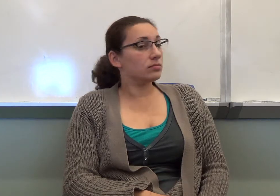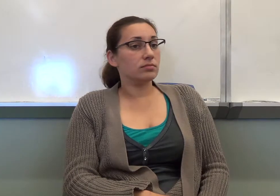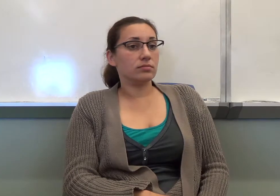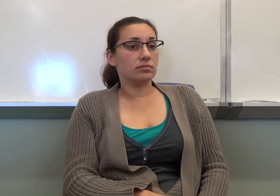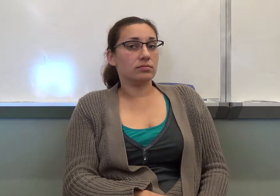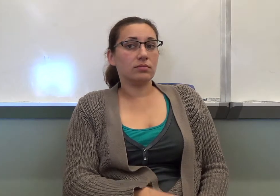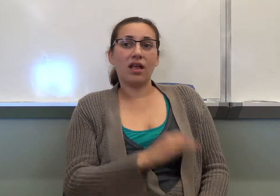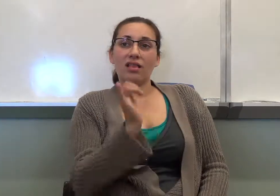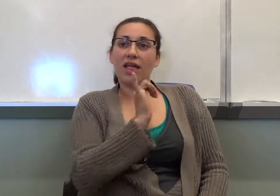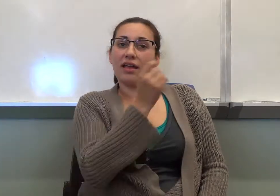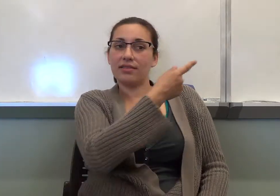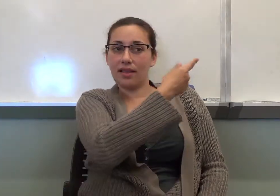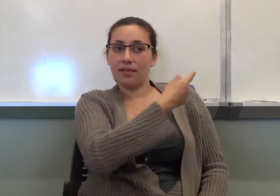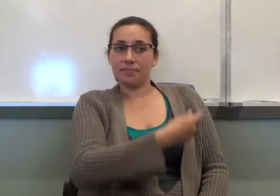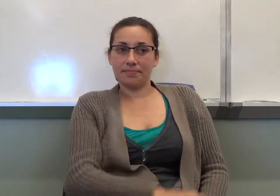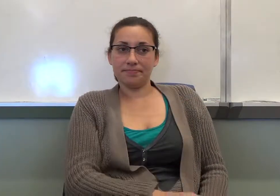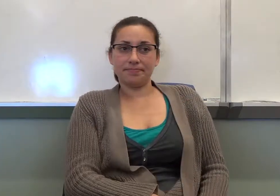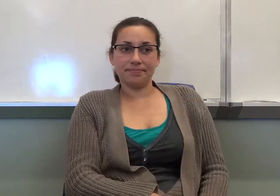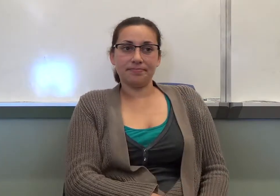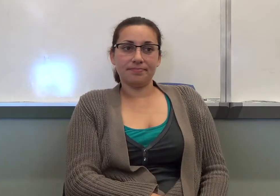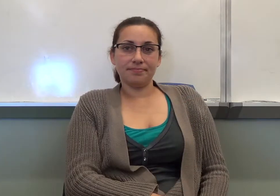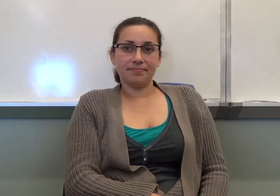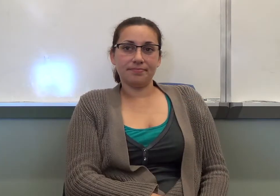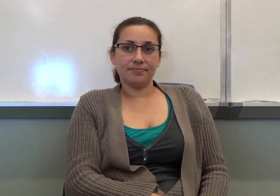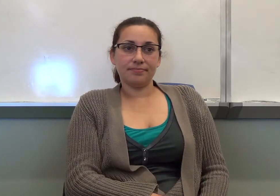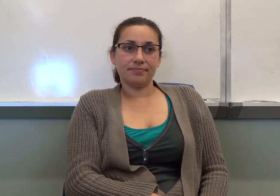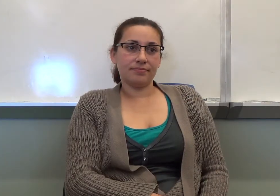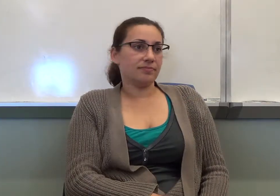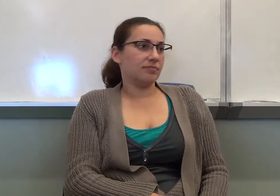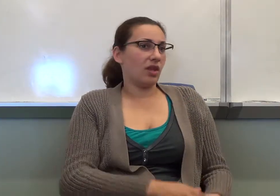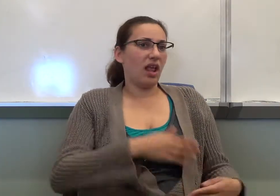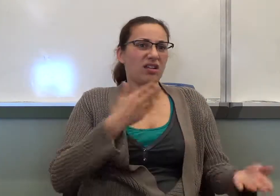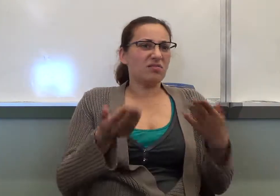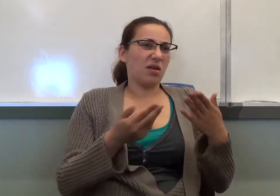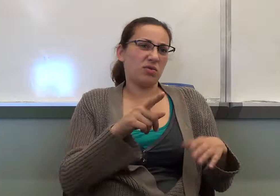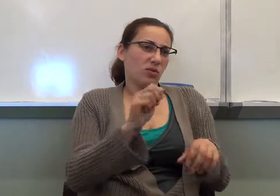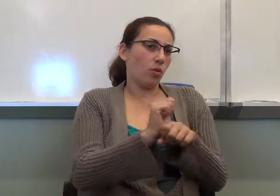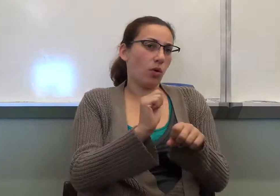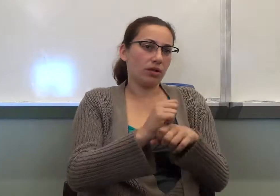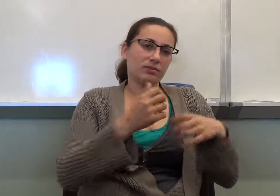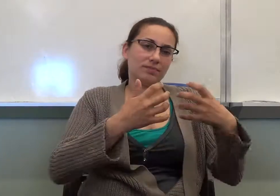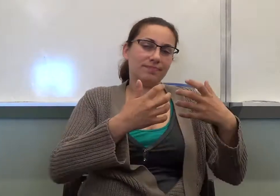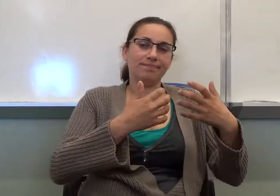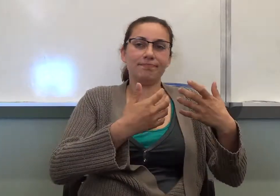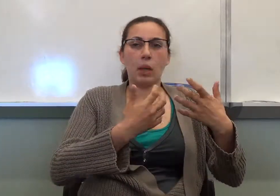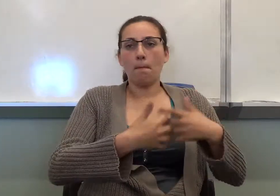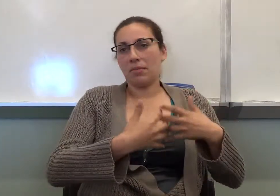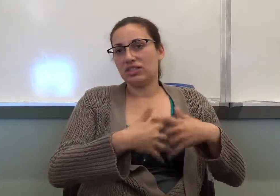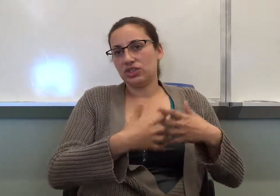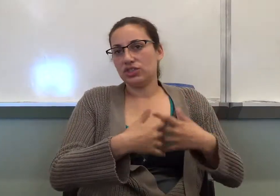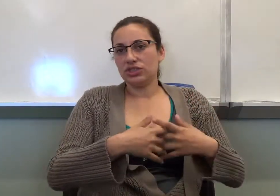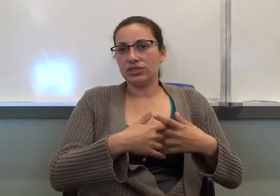Like that. Might be the kind of thing that you'd work in a machine shop and it's a part of some sort of device or something, who